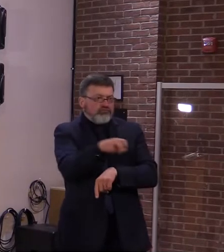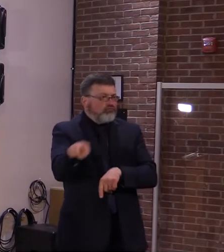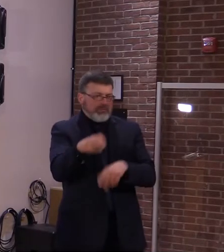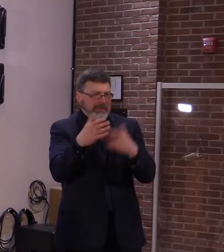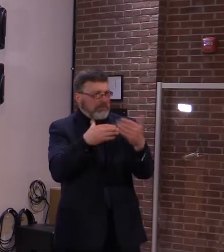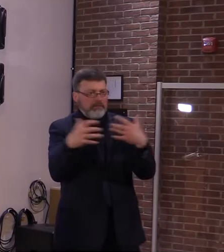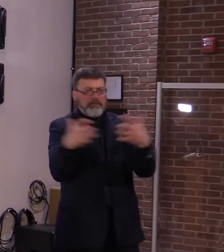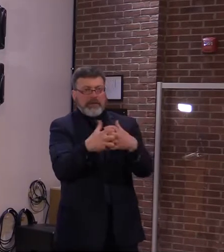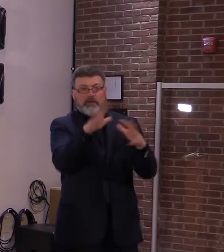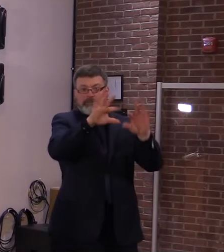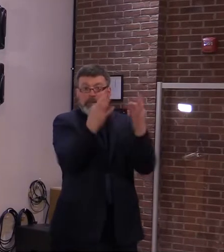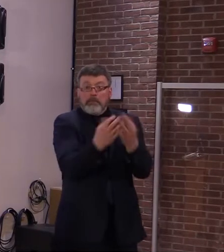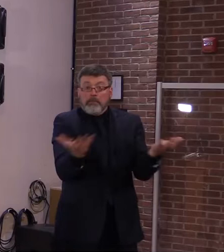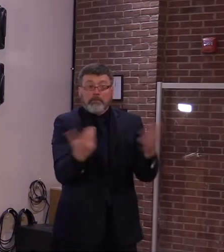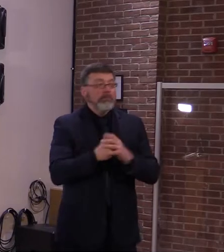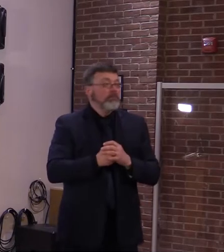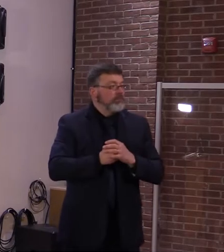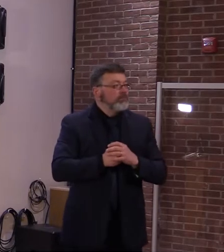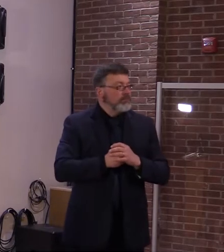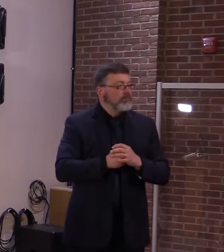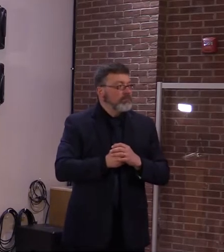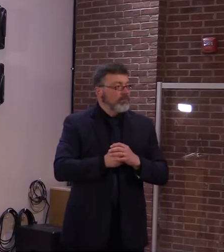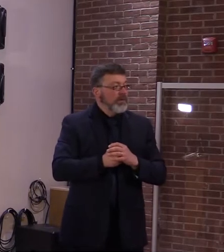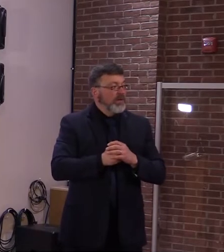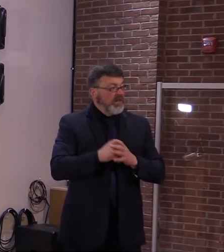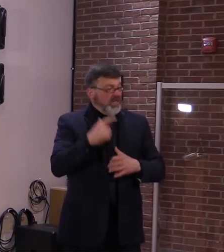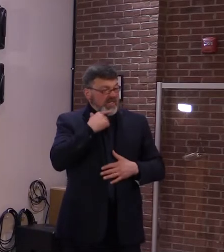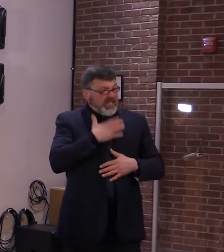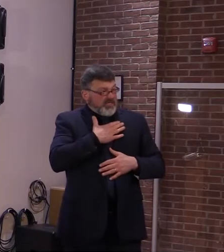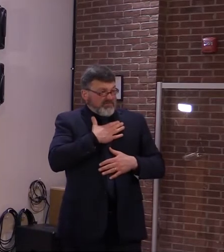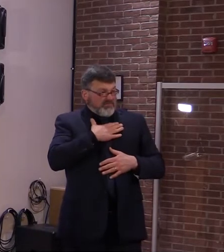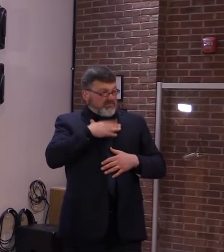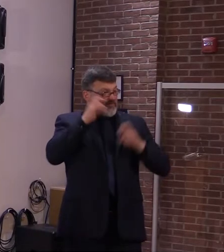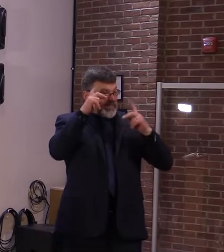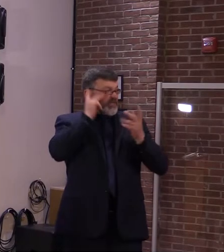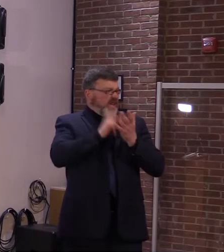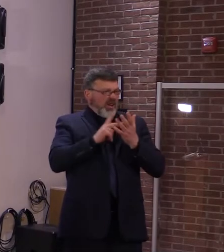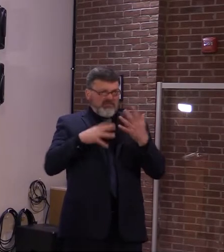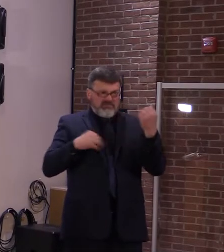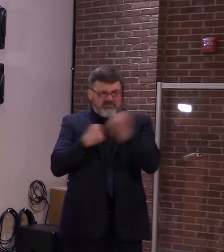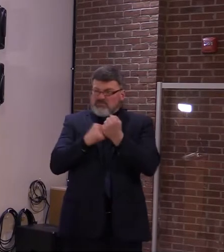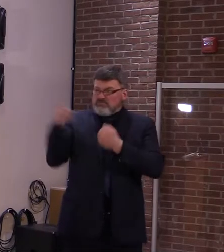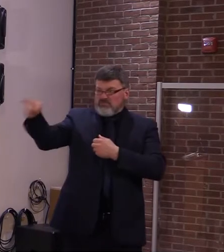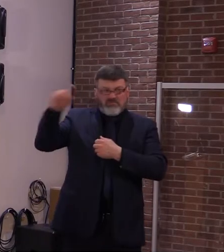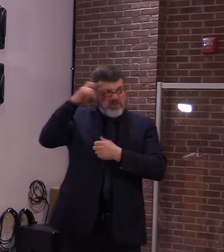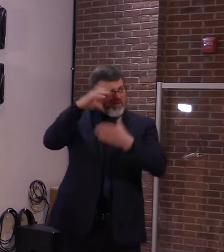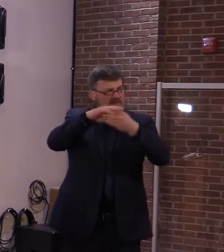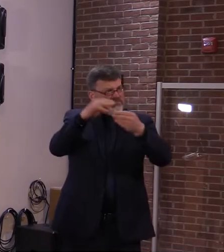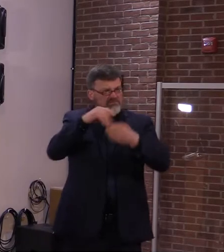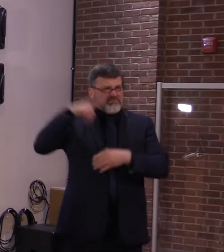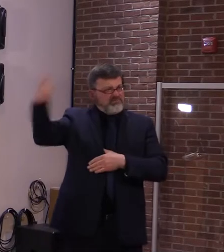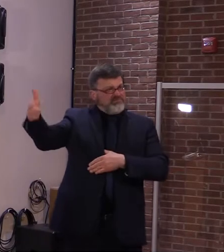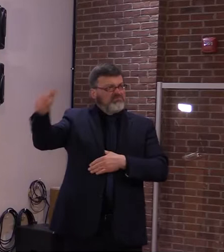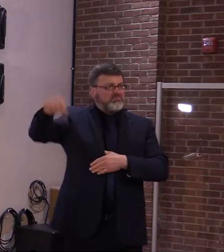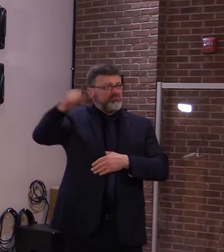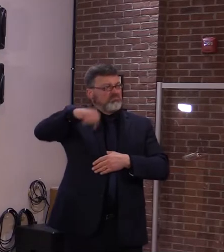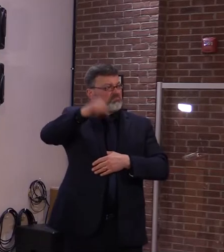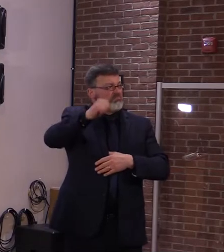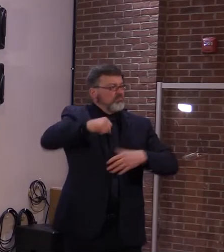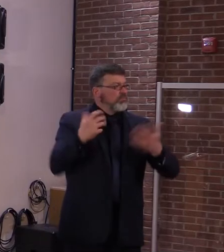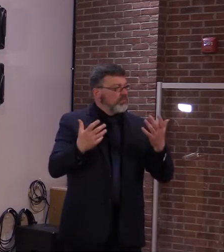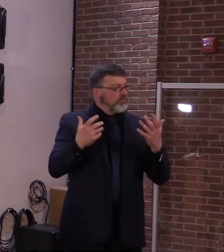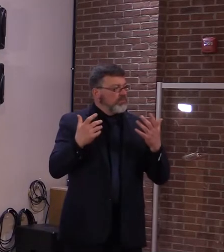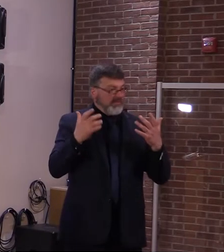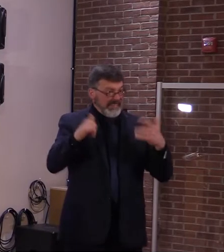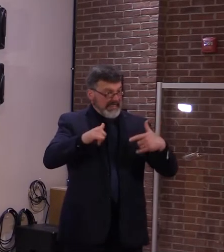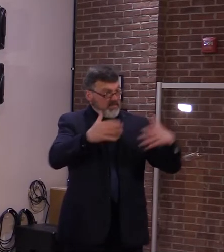know, again, to echo the governor's observations, I think it's been a tremendous success so far. I mean, things are really coming together very well. Things are moving